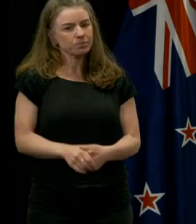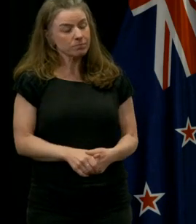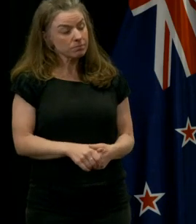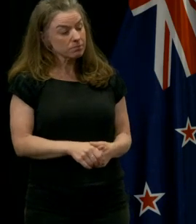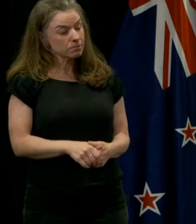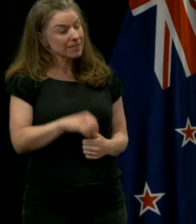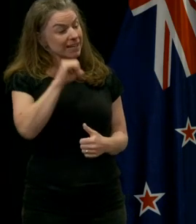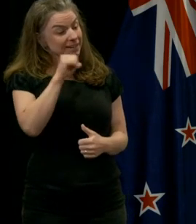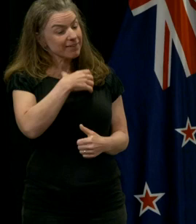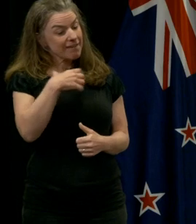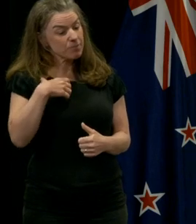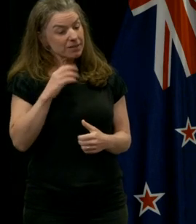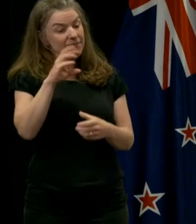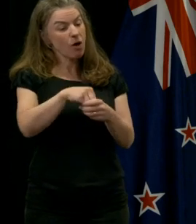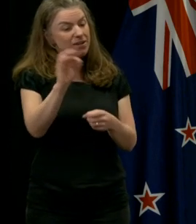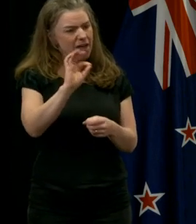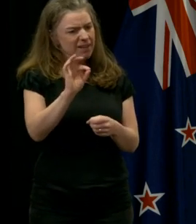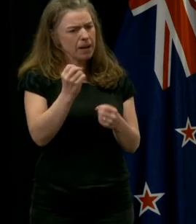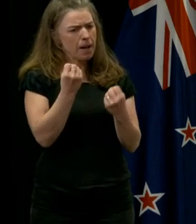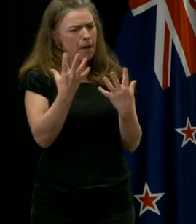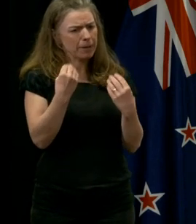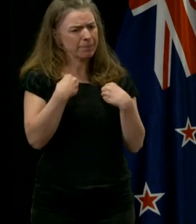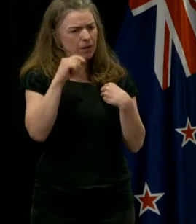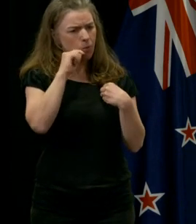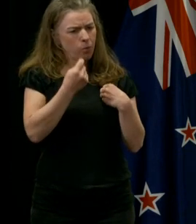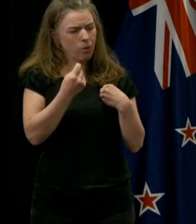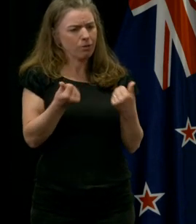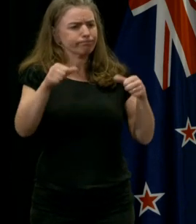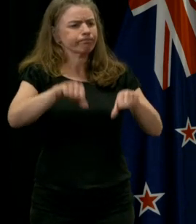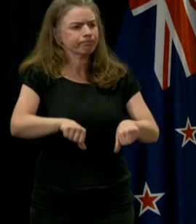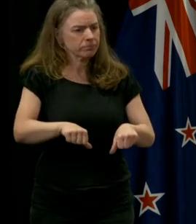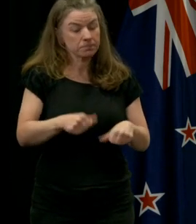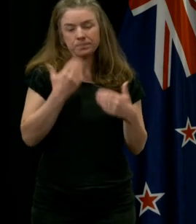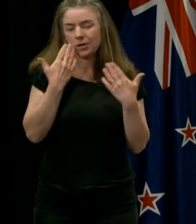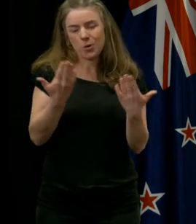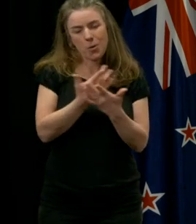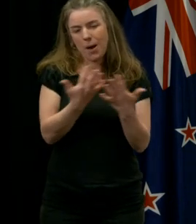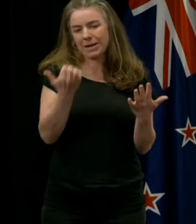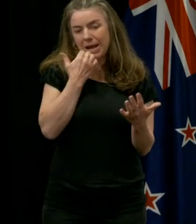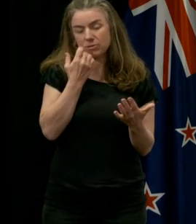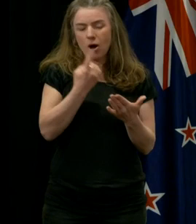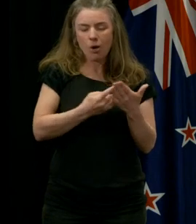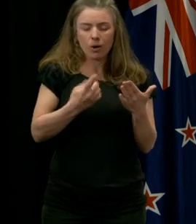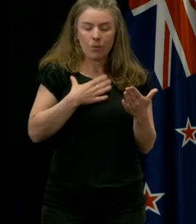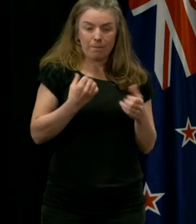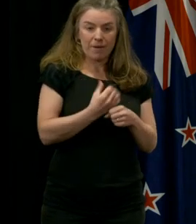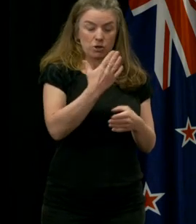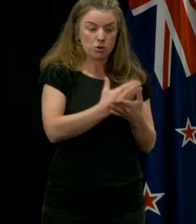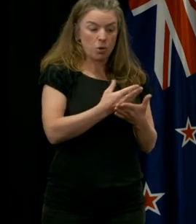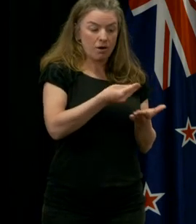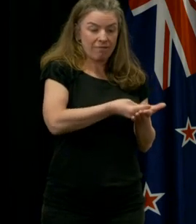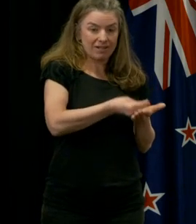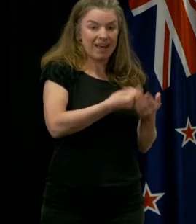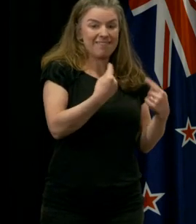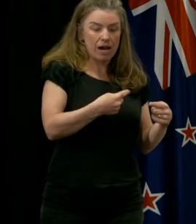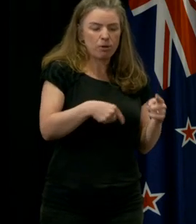instance? I don't have a particular projection of that, no. We just wanted to make sure that the facility was available, along with the wage subsidy